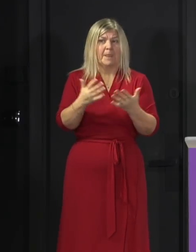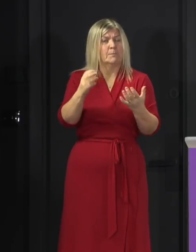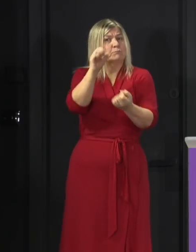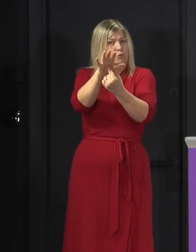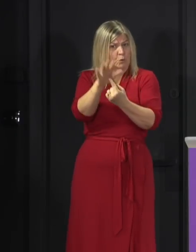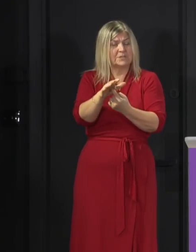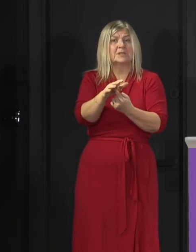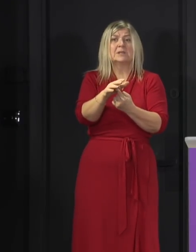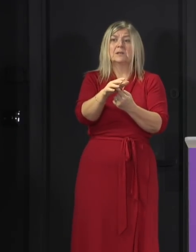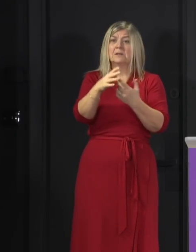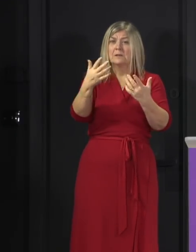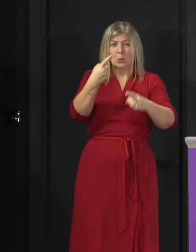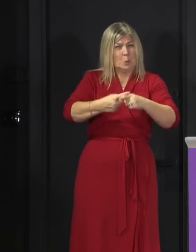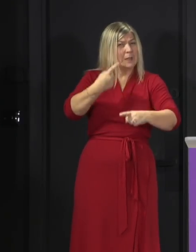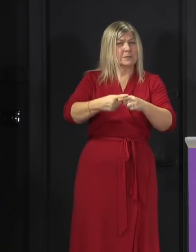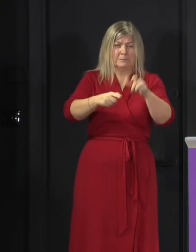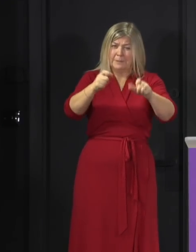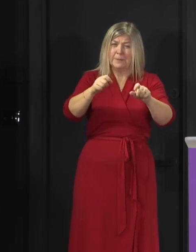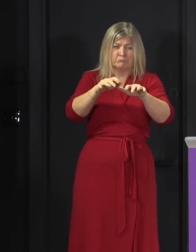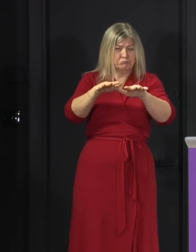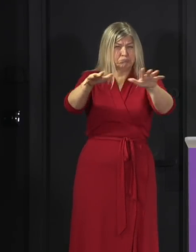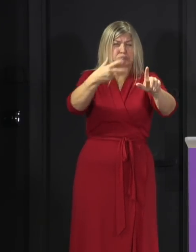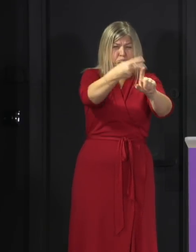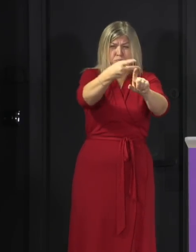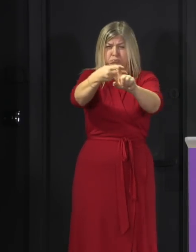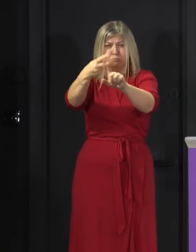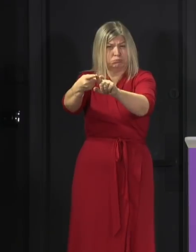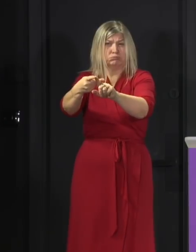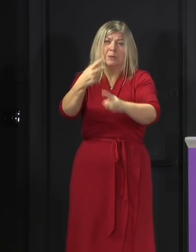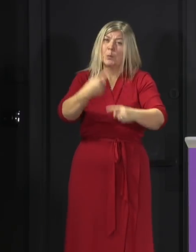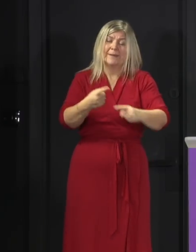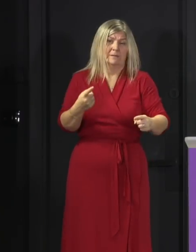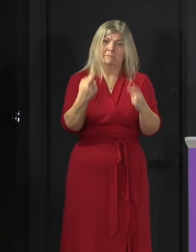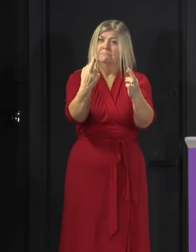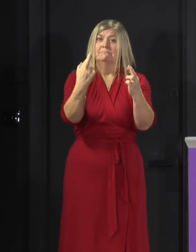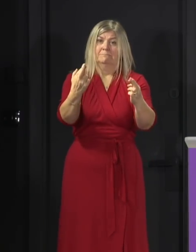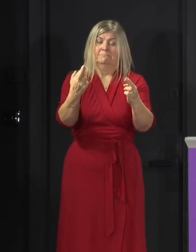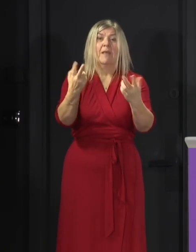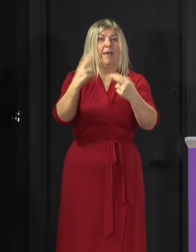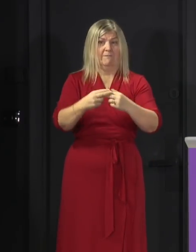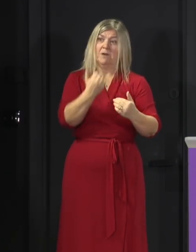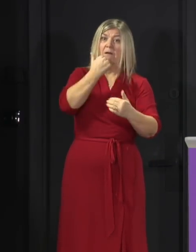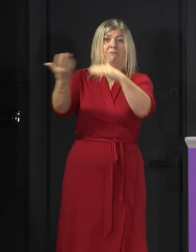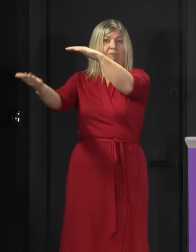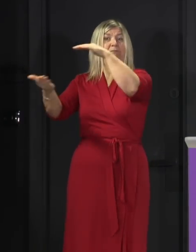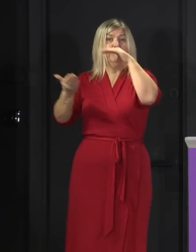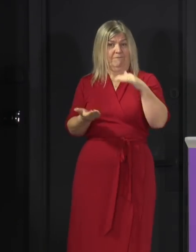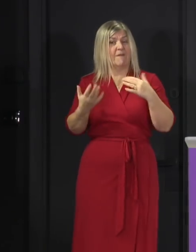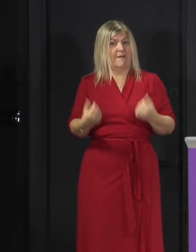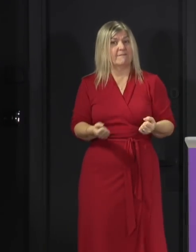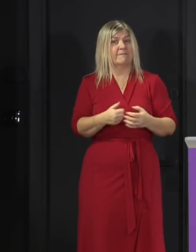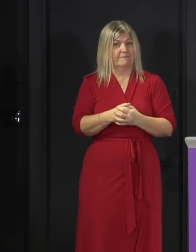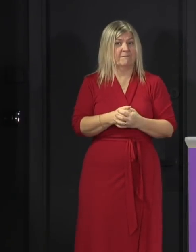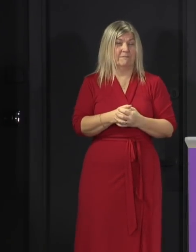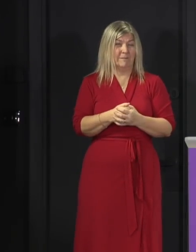to vaccinate as many people as quickly as possible as soon as supplies allow. And the biggest constraint on the clarity we can give